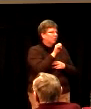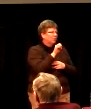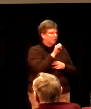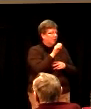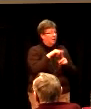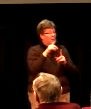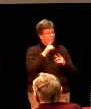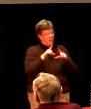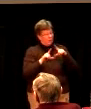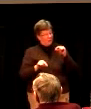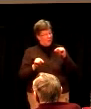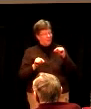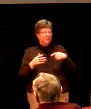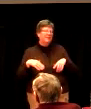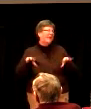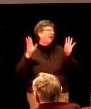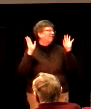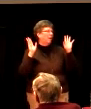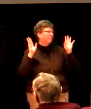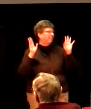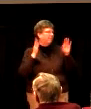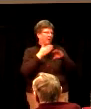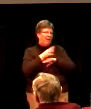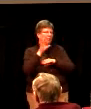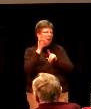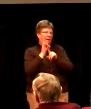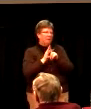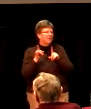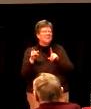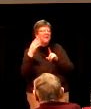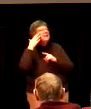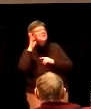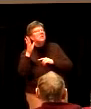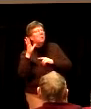the Japanese gave up after 8 months because they didn't think any of them were making it.